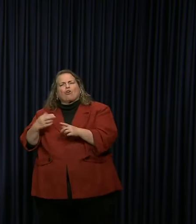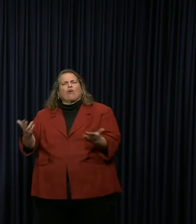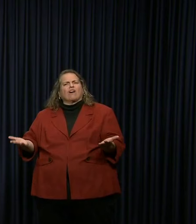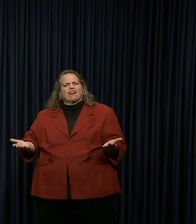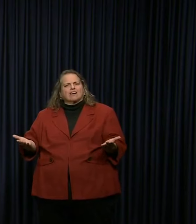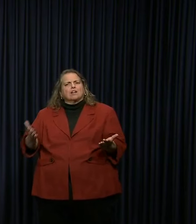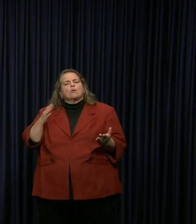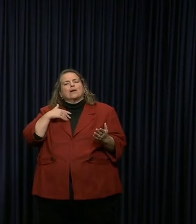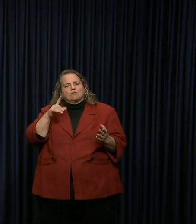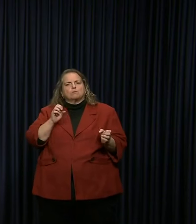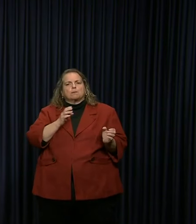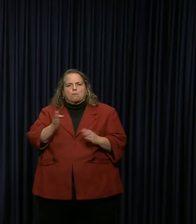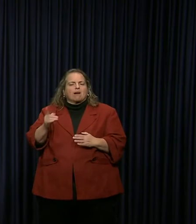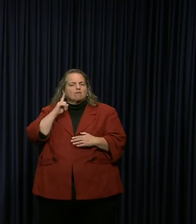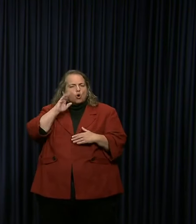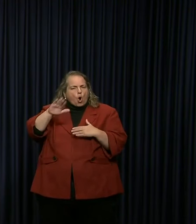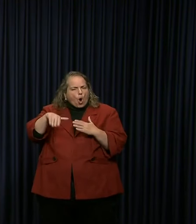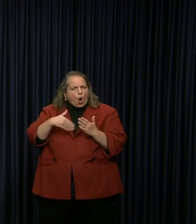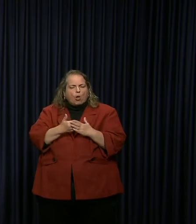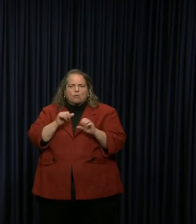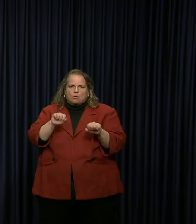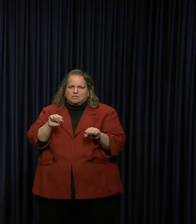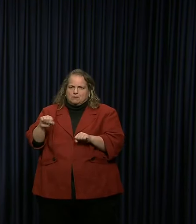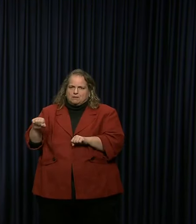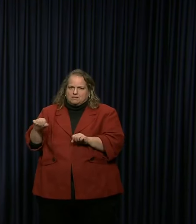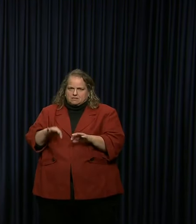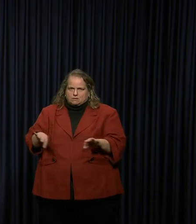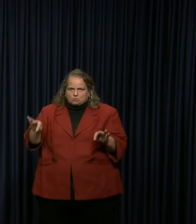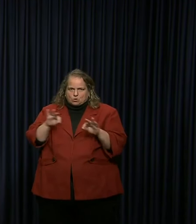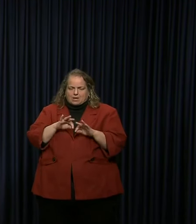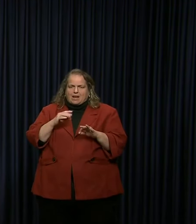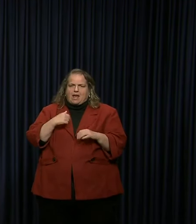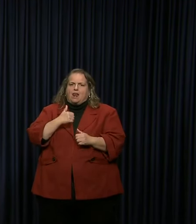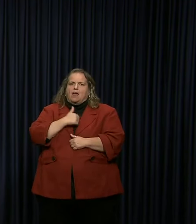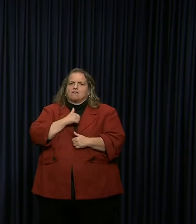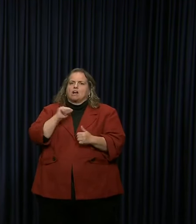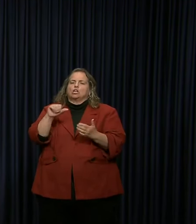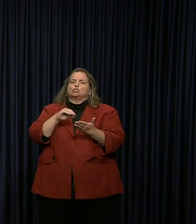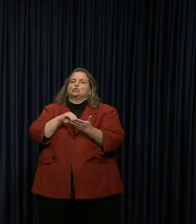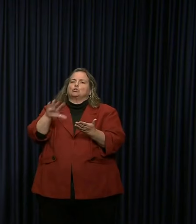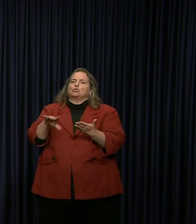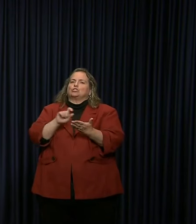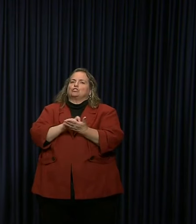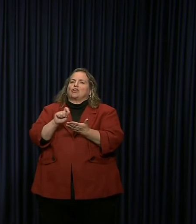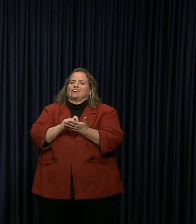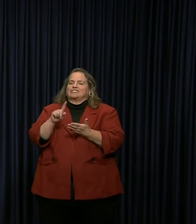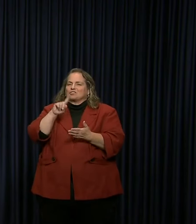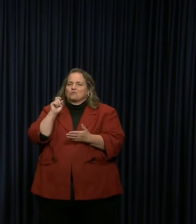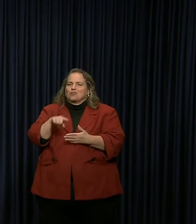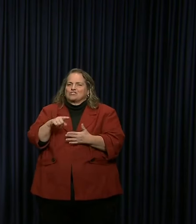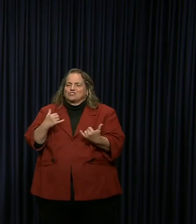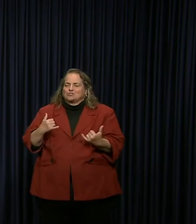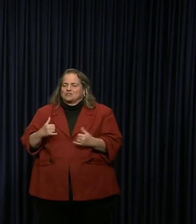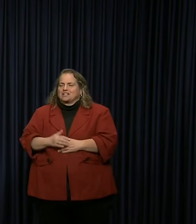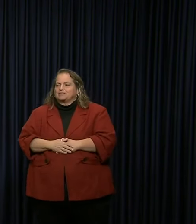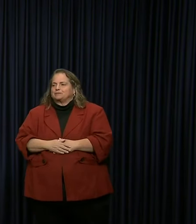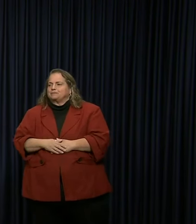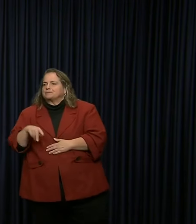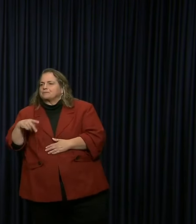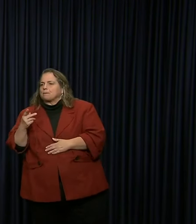like that. But being prepared for all those scenarios is important, and I love that we got a student journalist question in today.